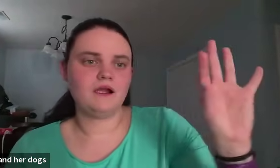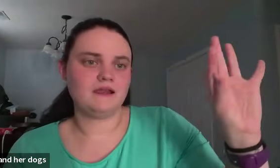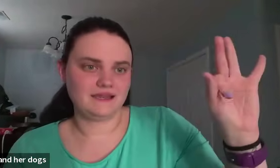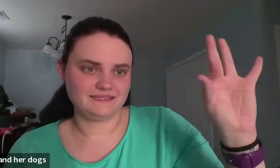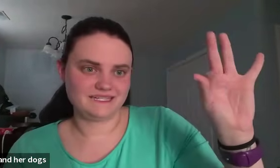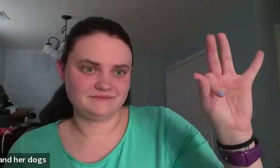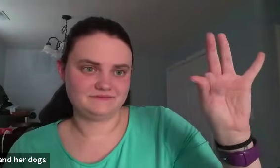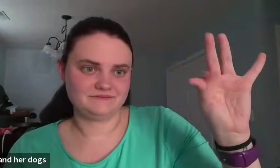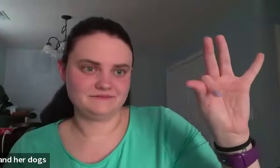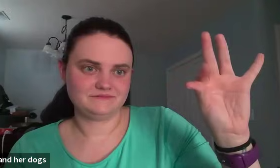Or 19.